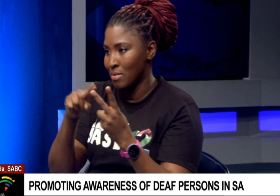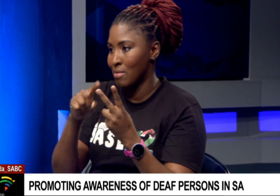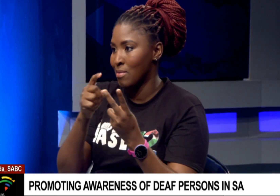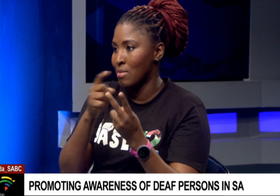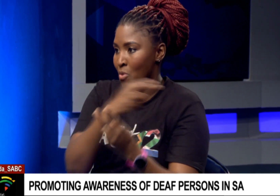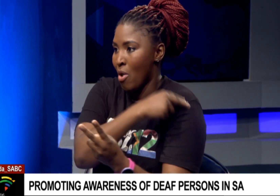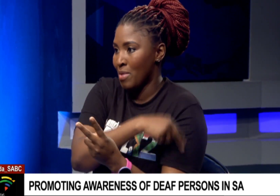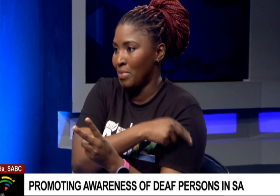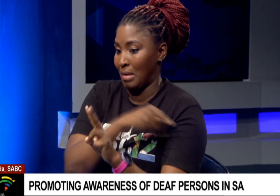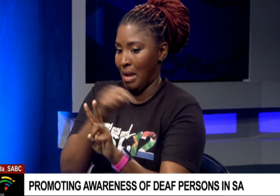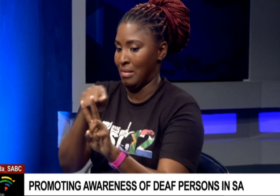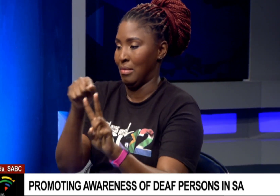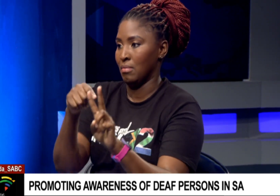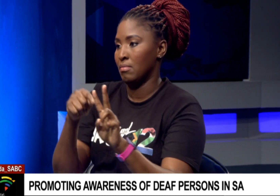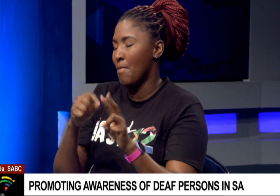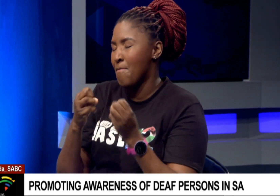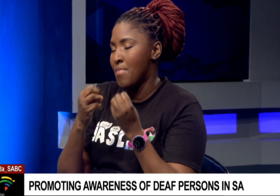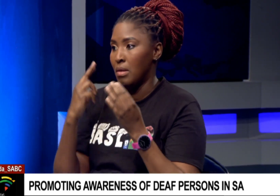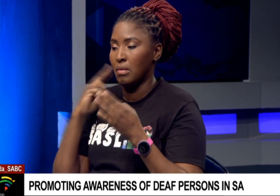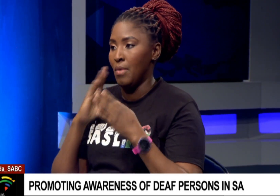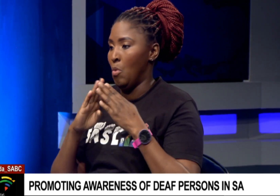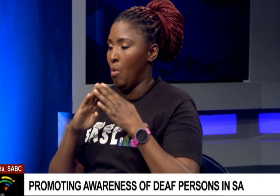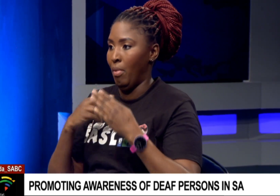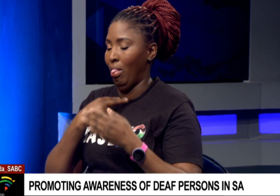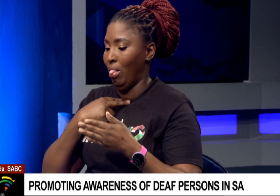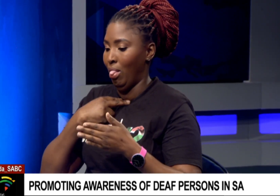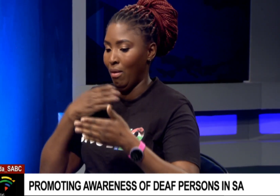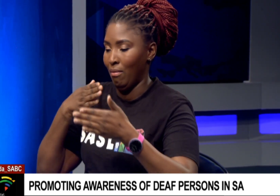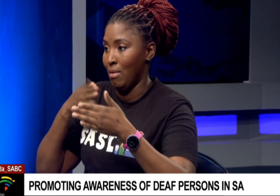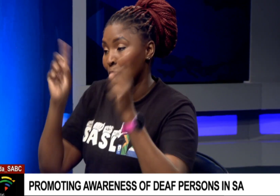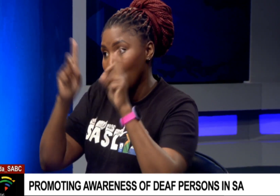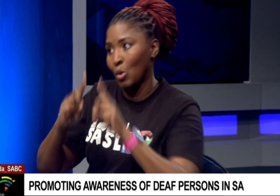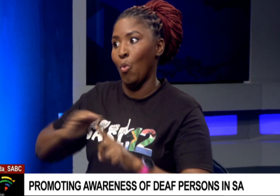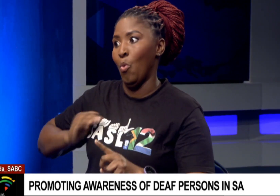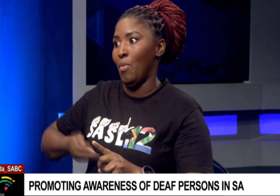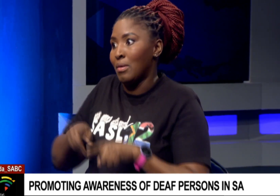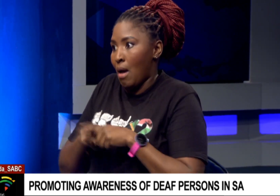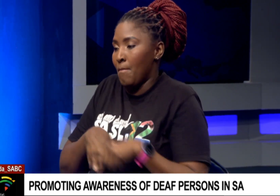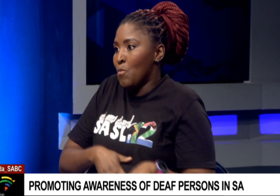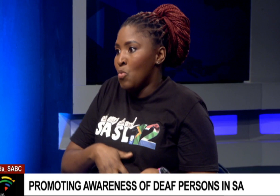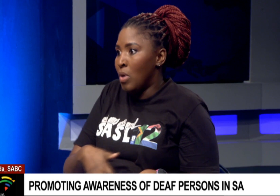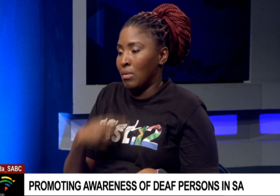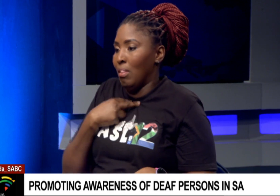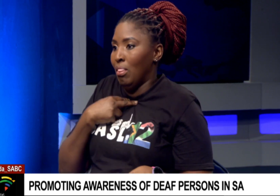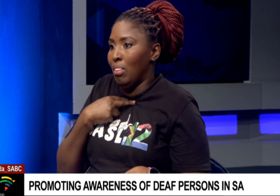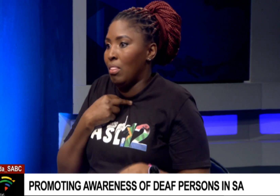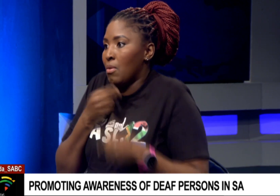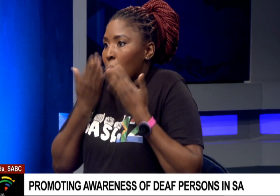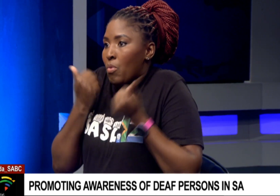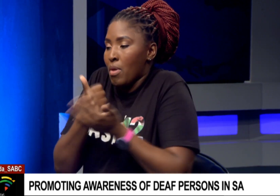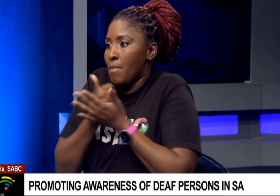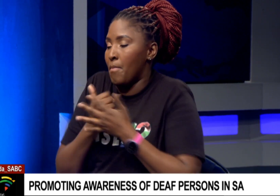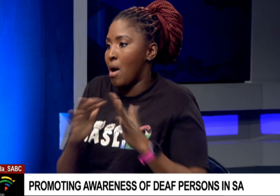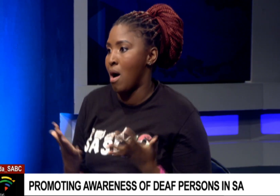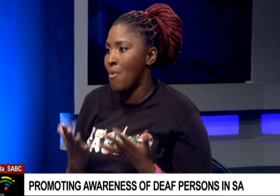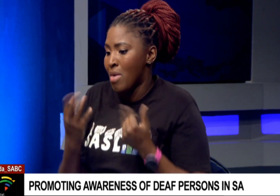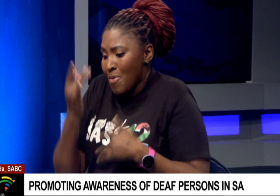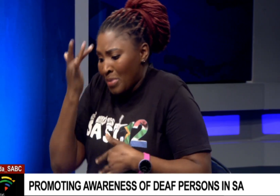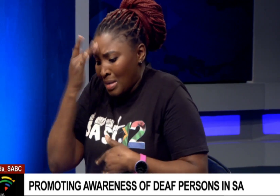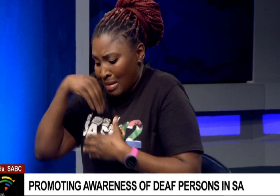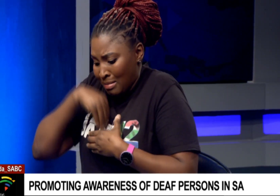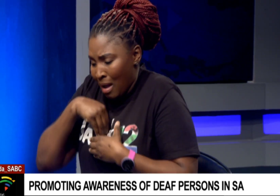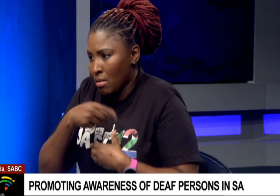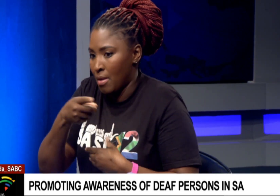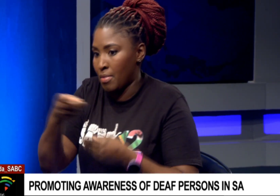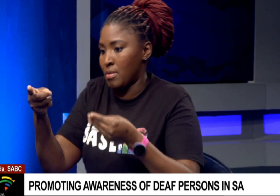gets arrested, and then who reads you your rights, something, for example, and the deaf community, that accessibility, if I'm pregnant and I